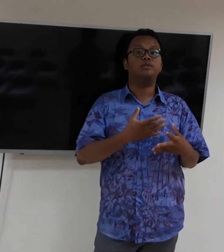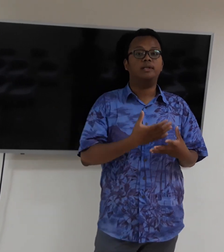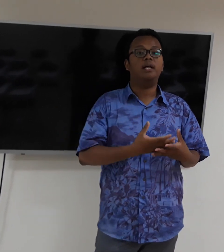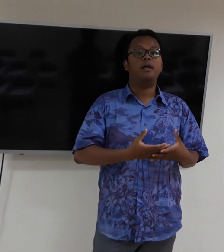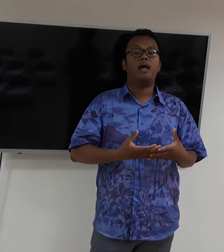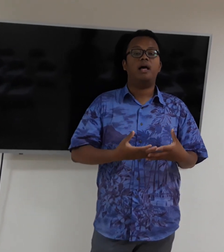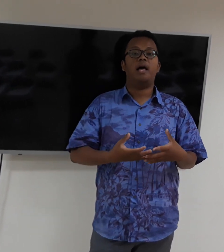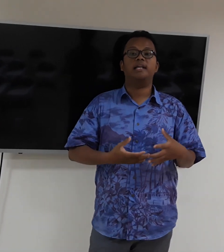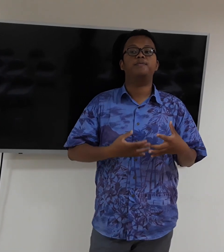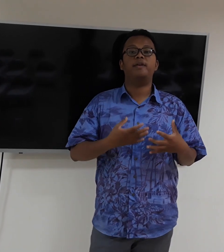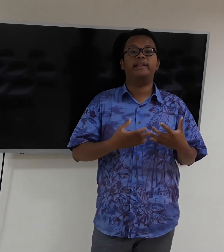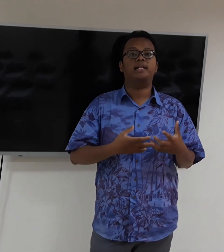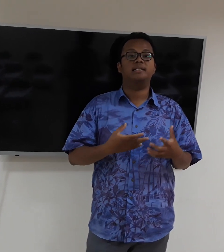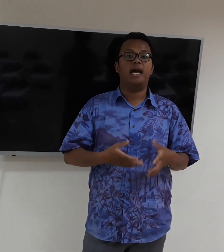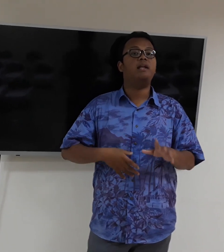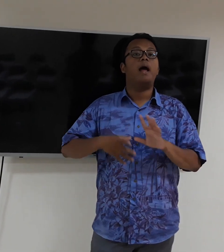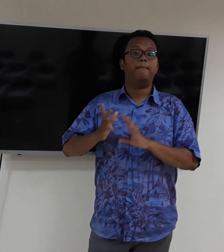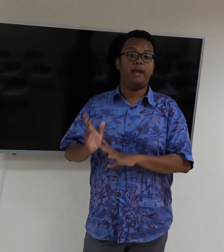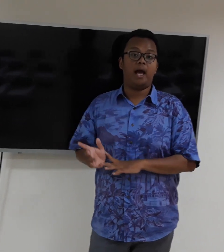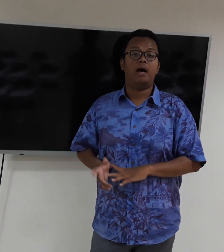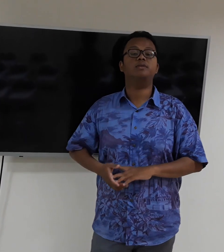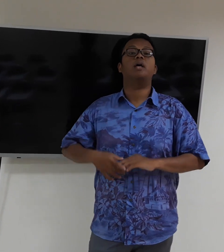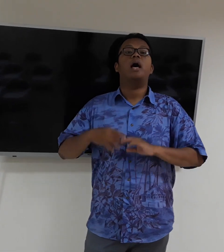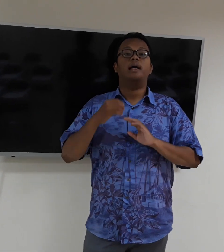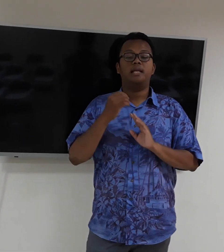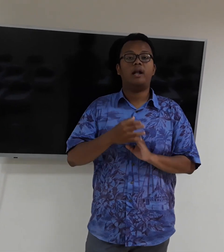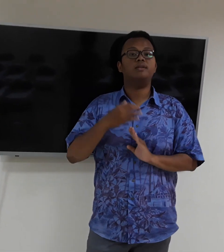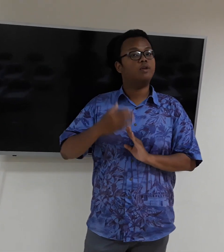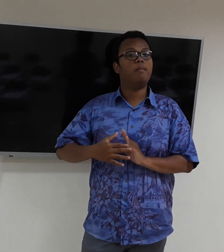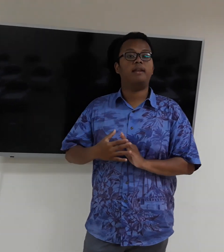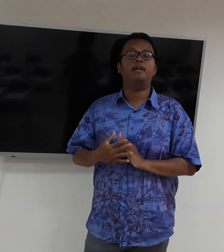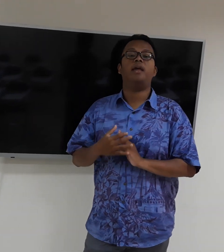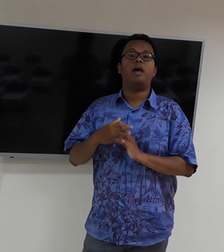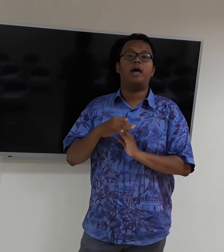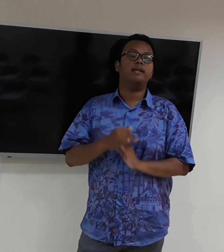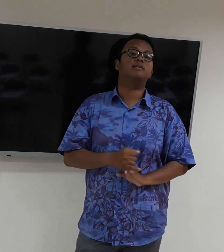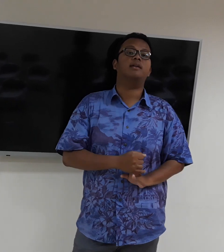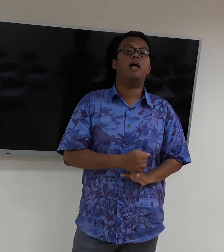actual experimental design because there are so many external